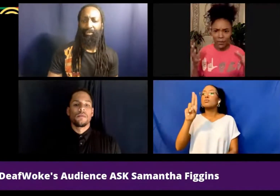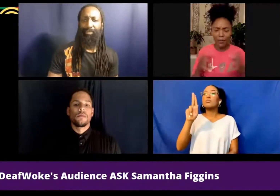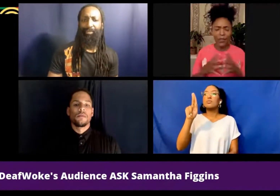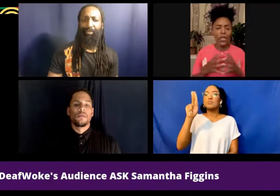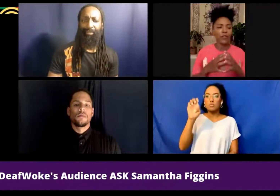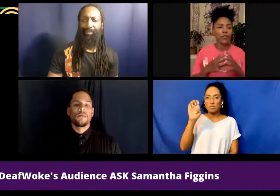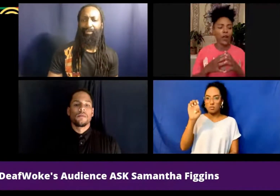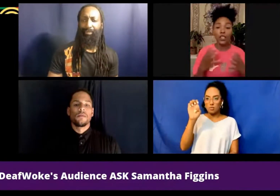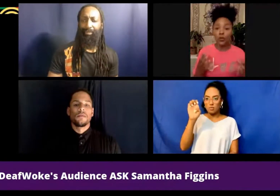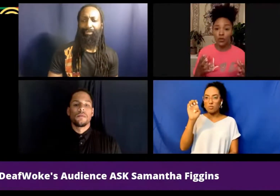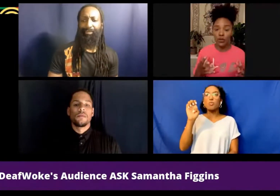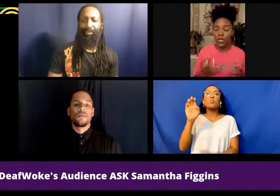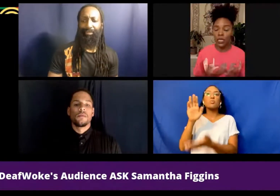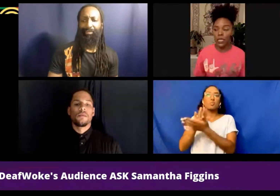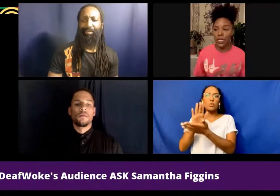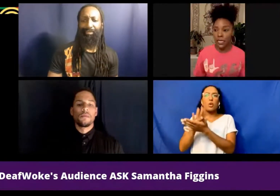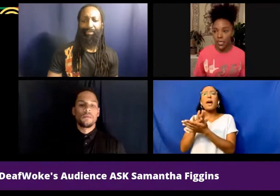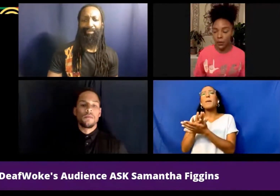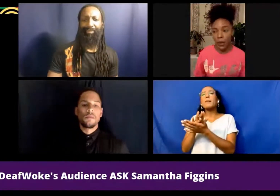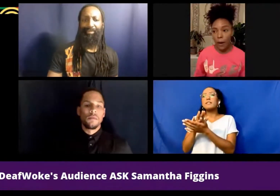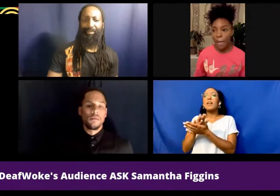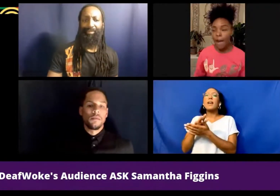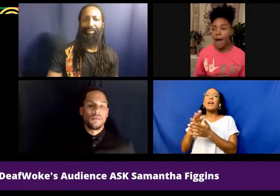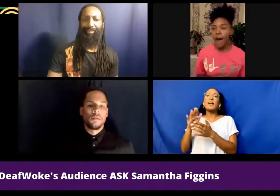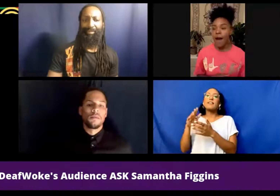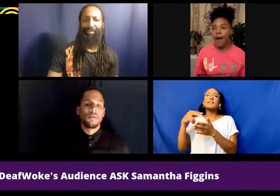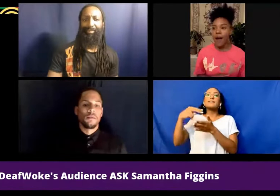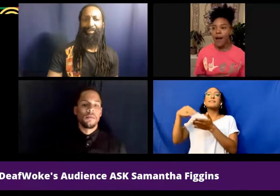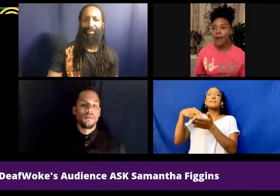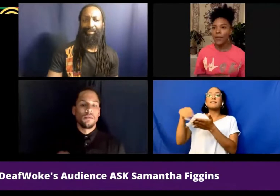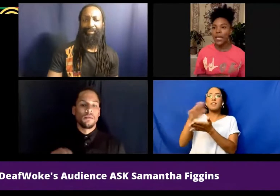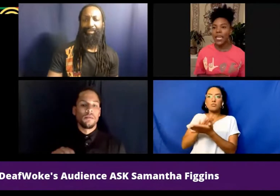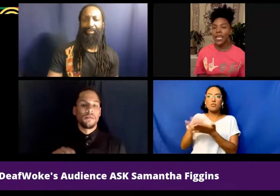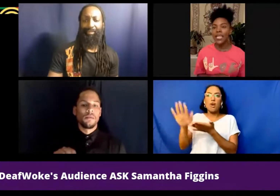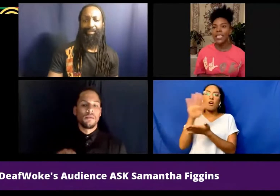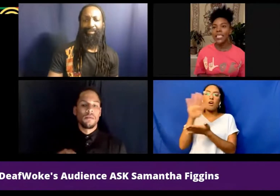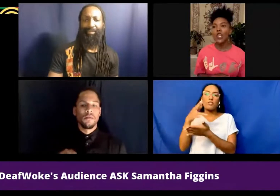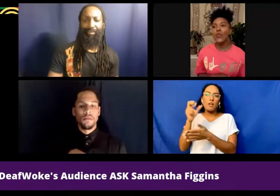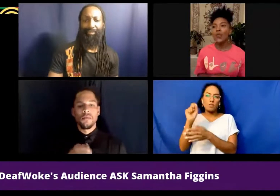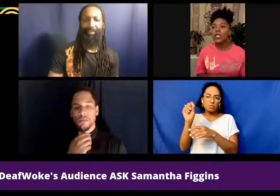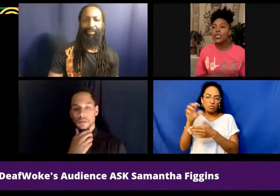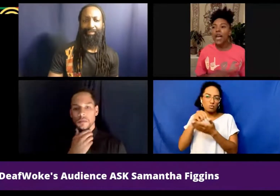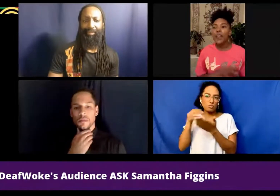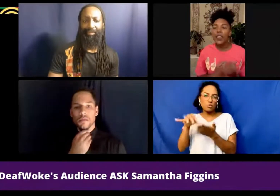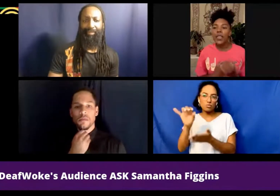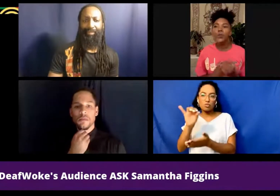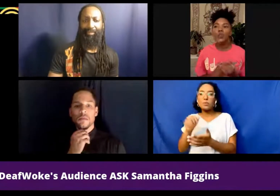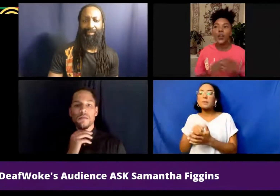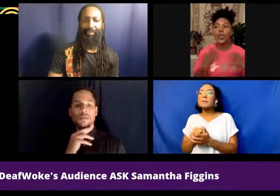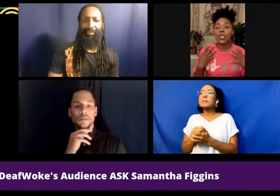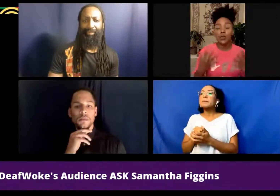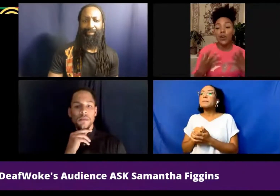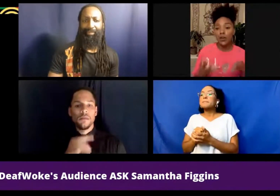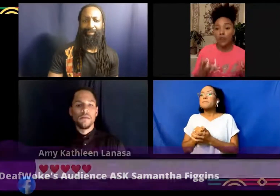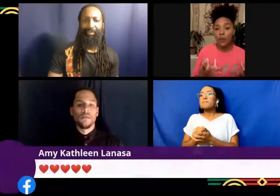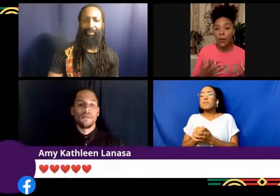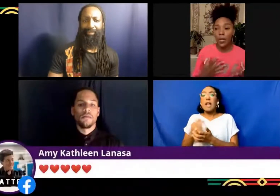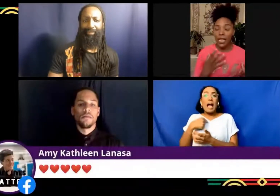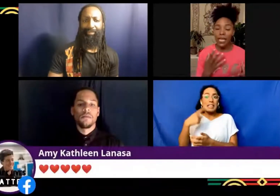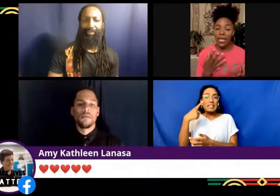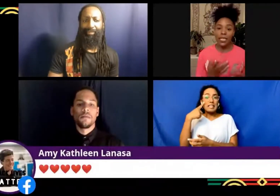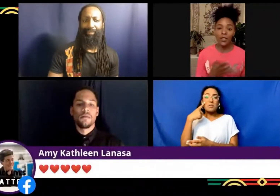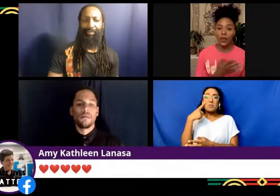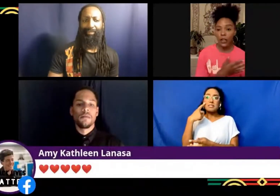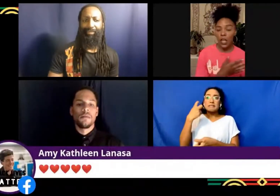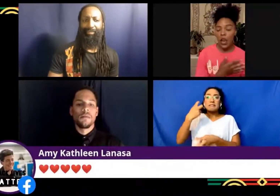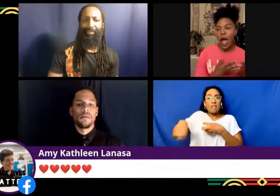conservatory type thing for high school students in DC as well. And I think it was very difficult for me. But